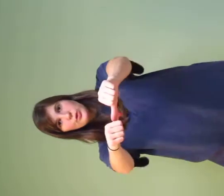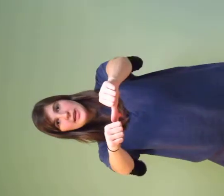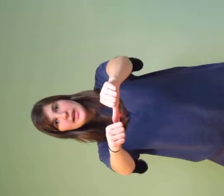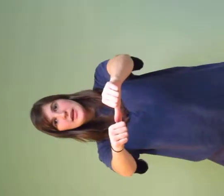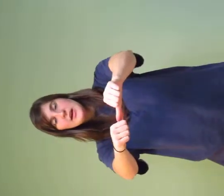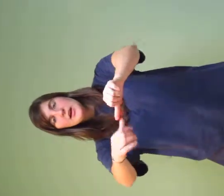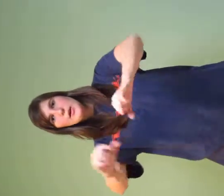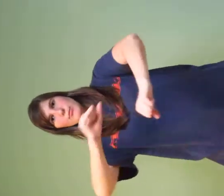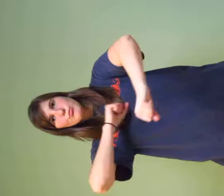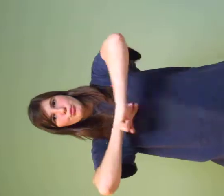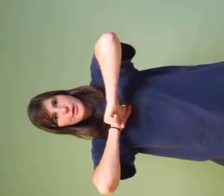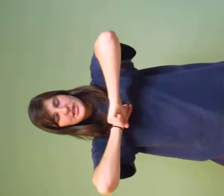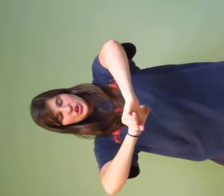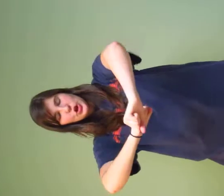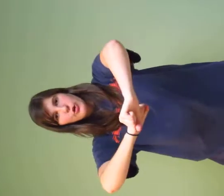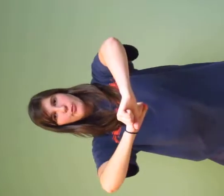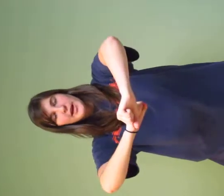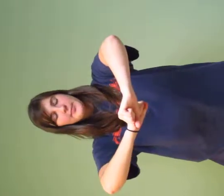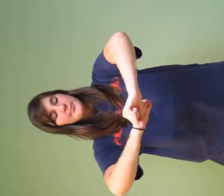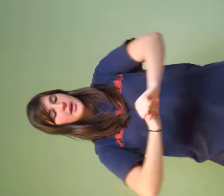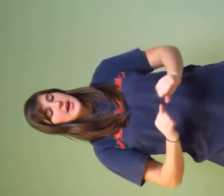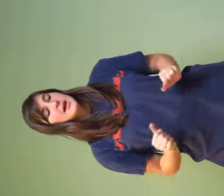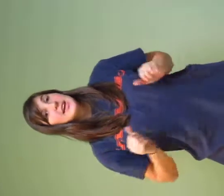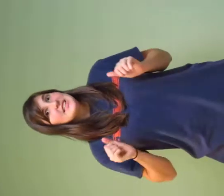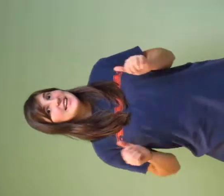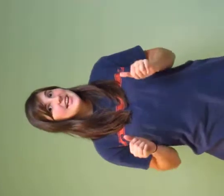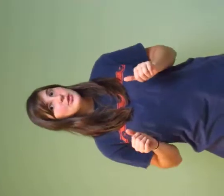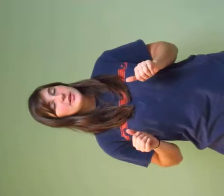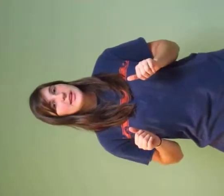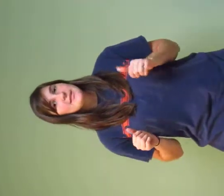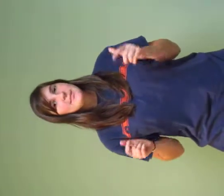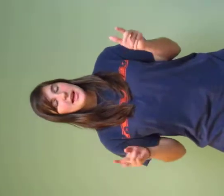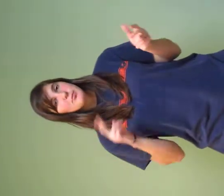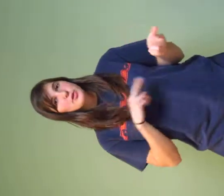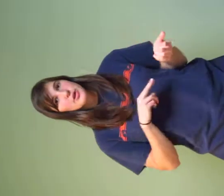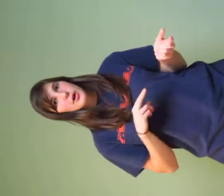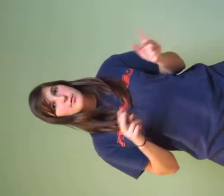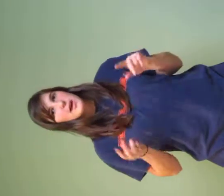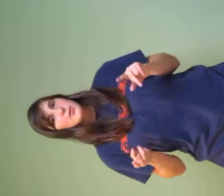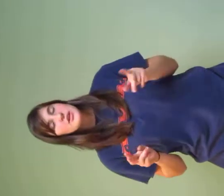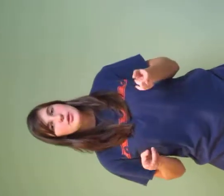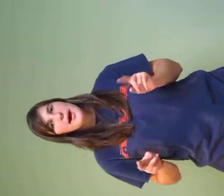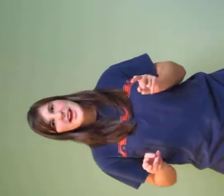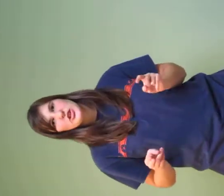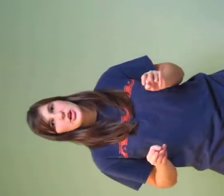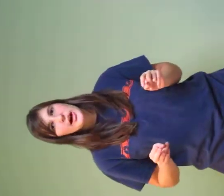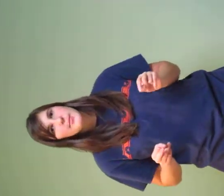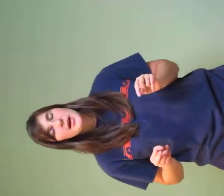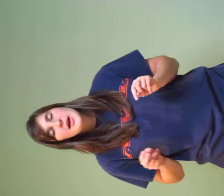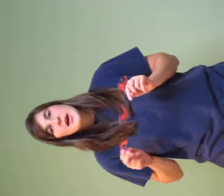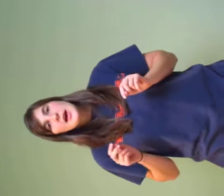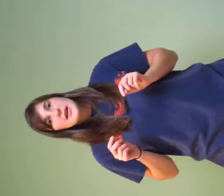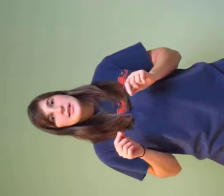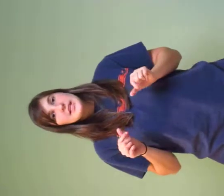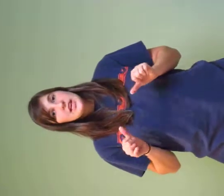continually preserve me. Continually, and preserve, they were the two I had to look up.